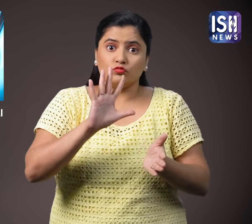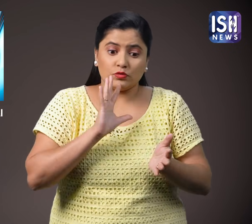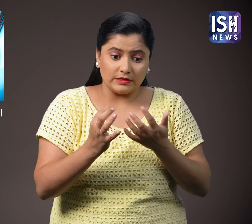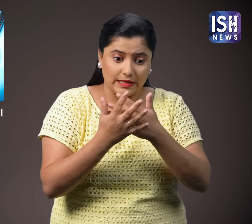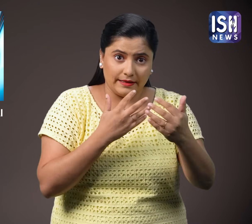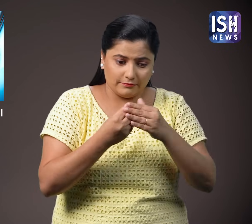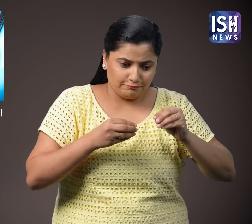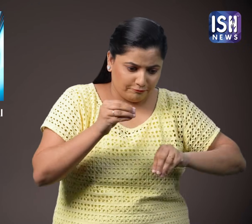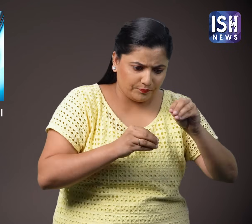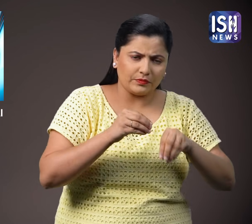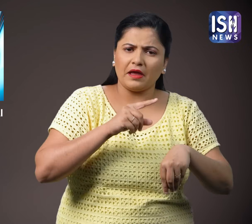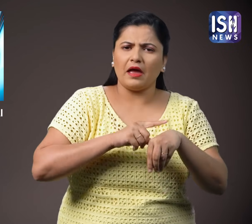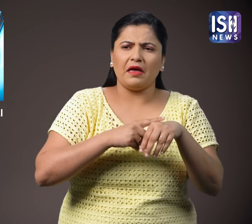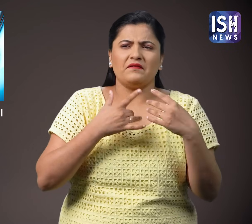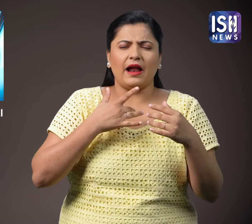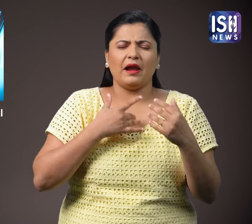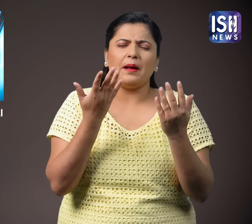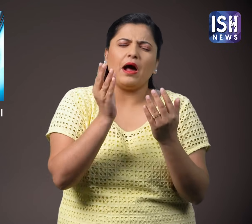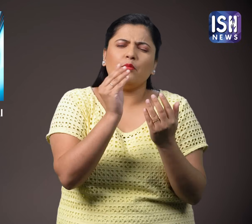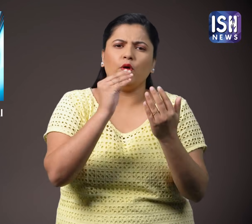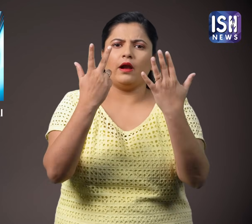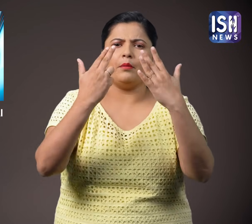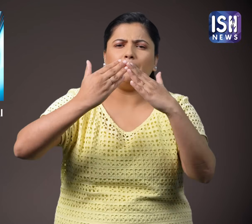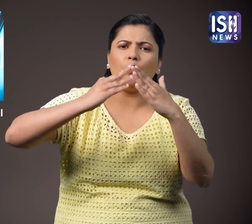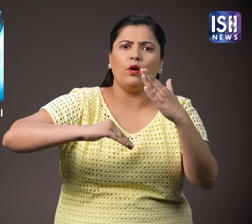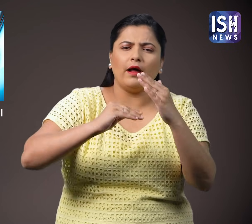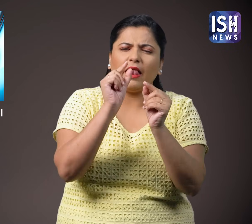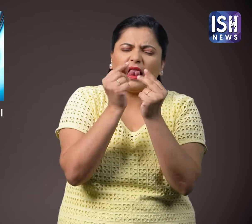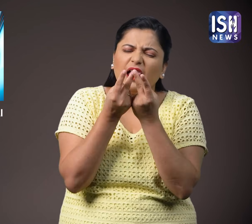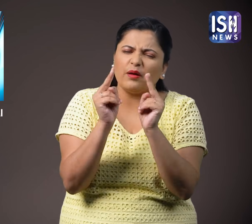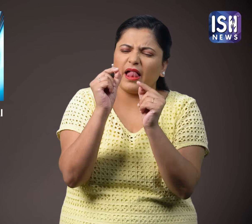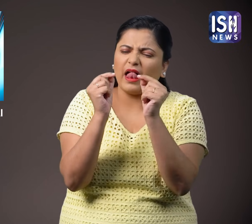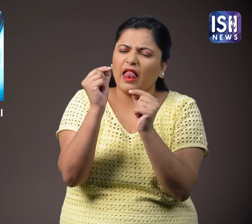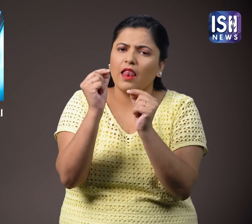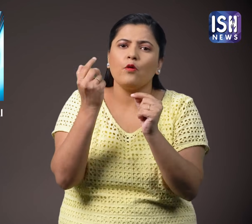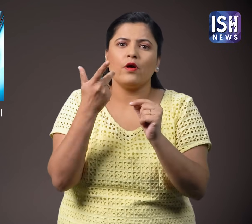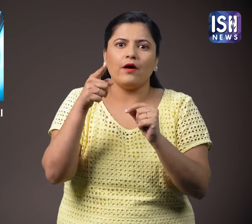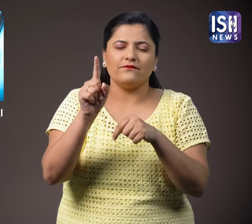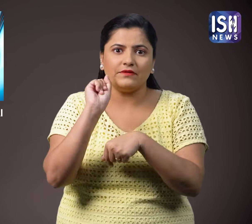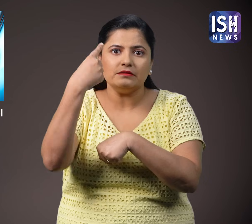However, if done manually, it might have taken less time since it was still in the experimental stage.